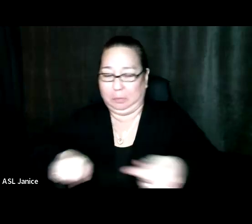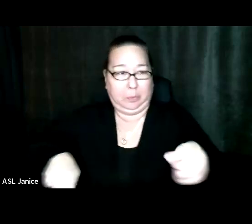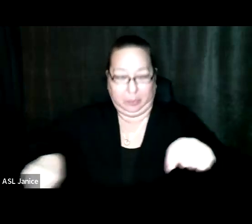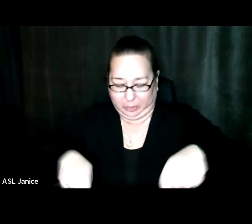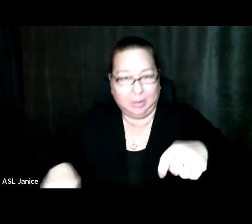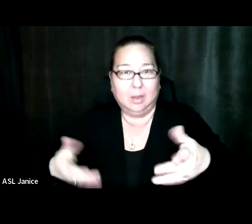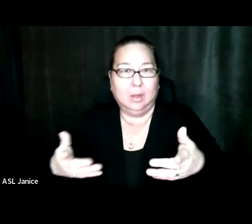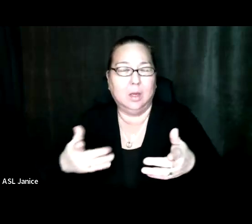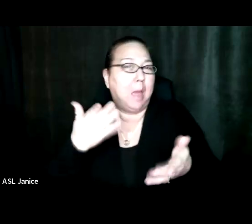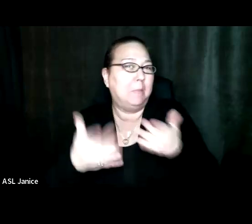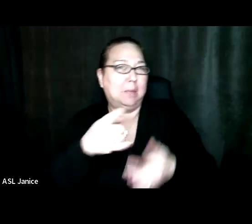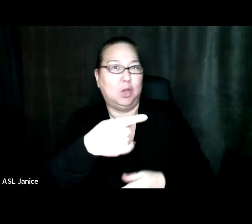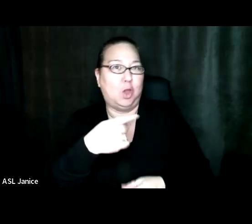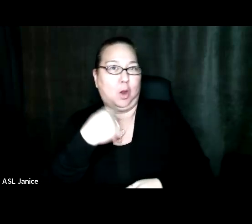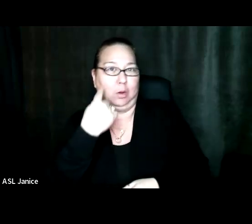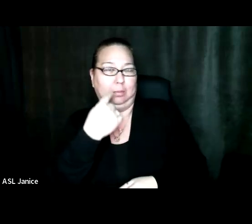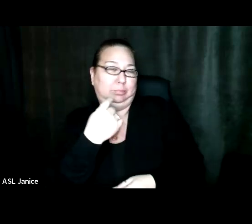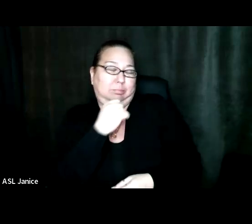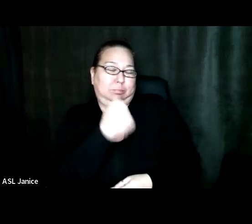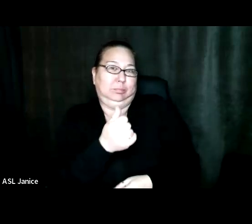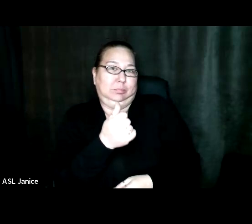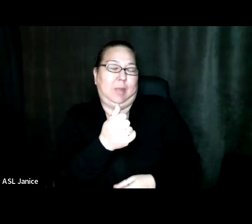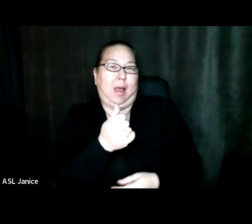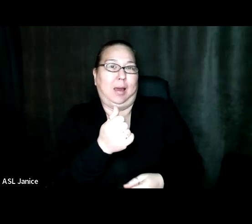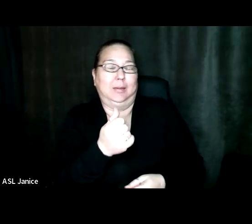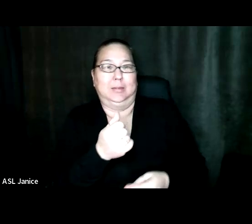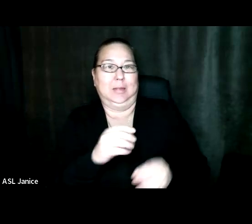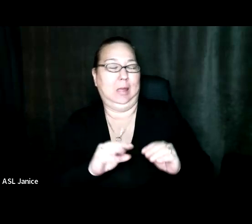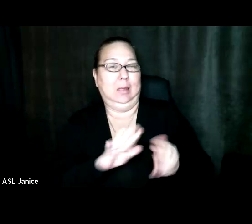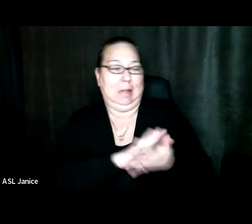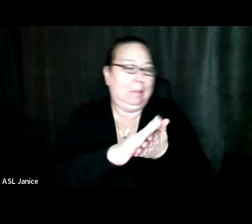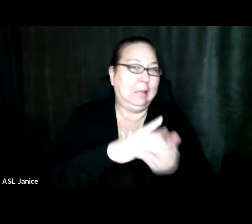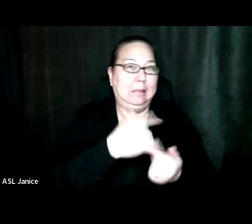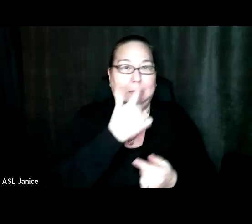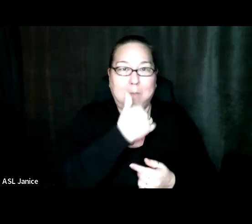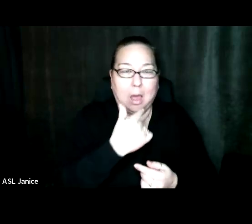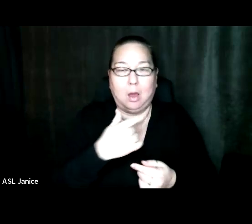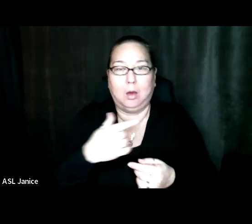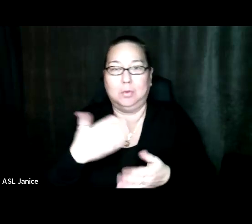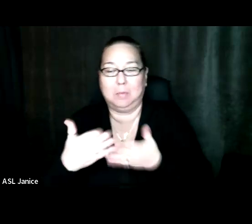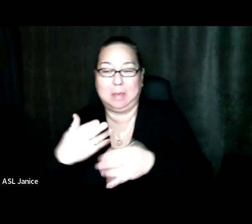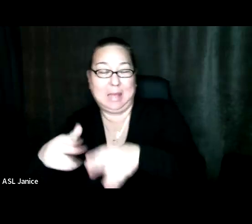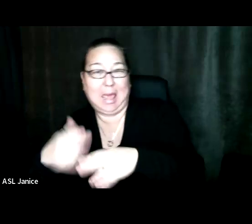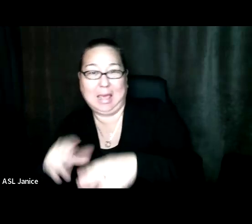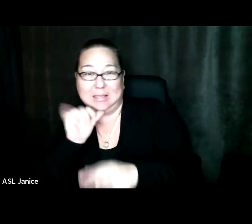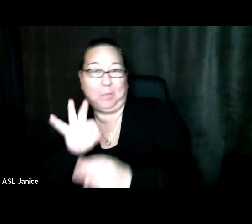breath is probably not the freshest, your letter not so thoughtful and with less than stellar penmanship, and the eggs are edible, sure, but not really what you